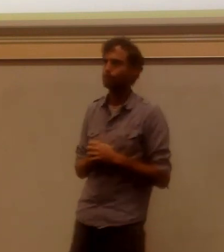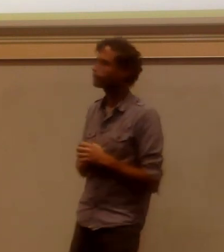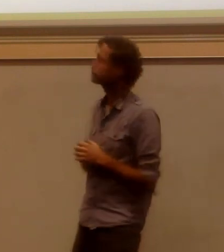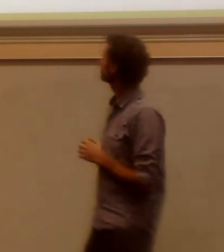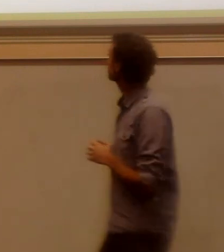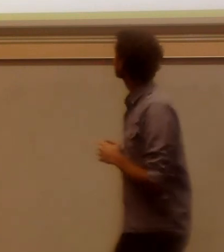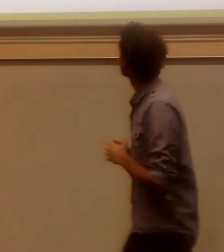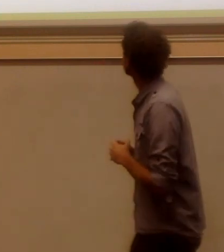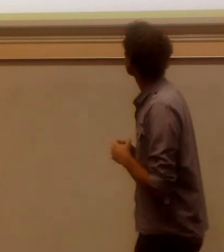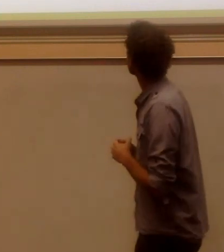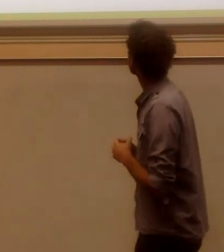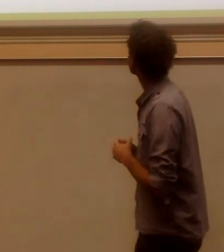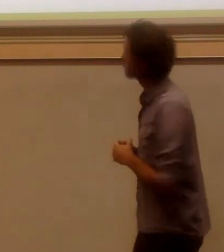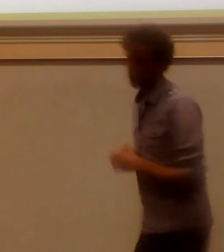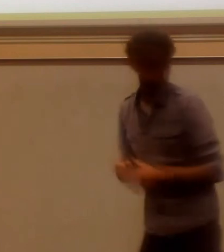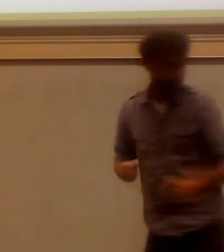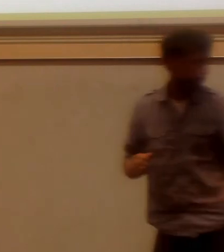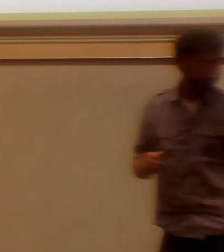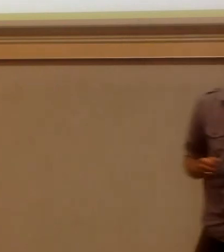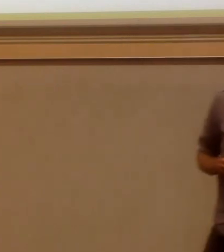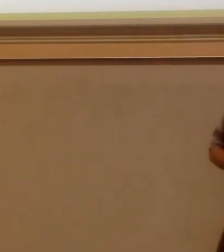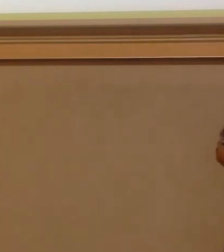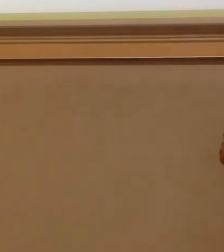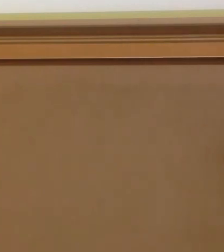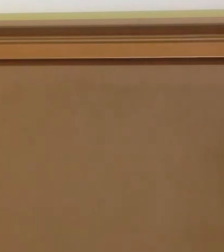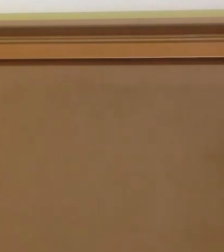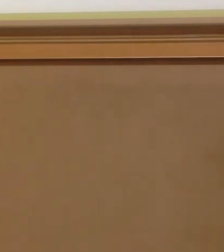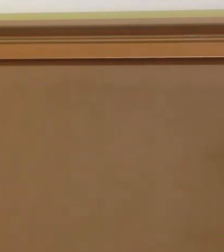rather than those who prefer to use sign language.